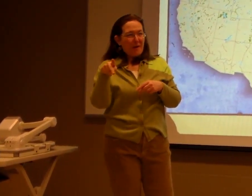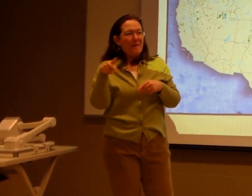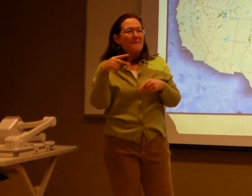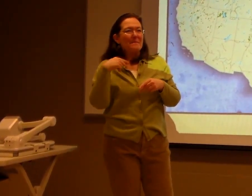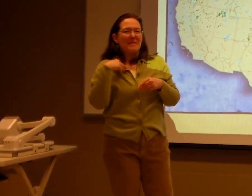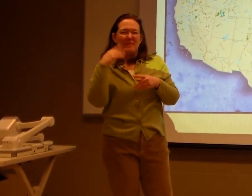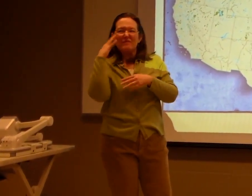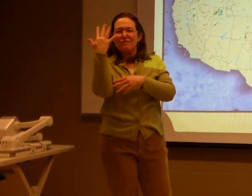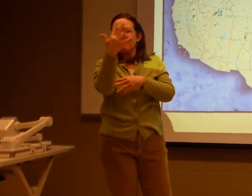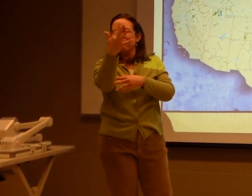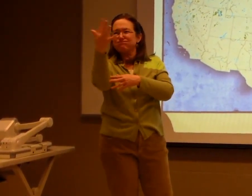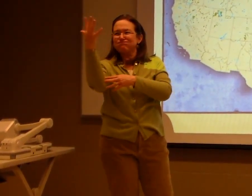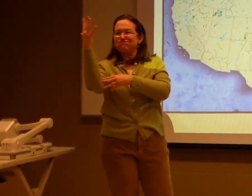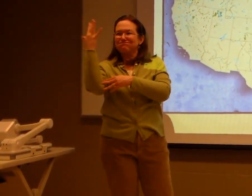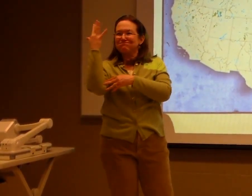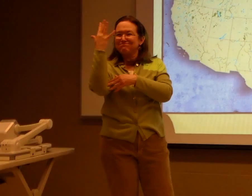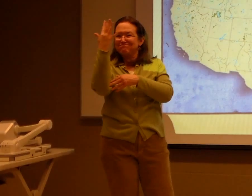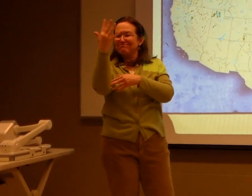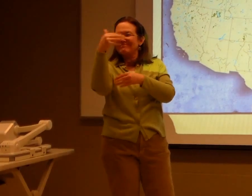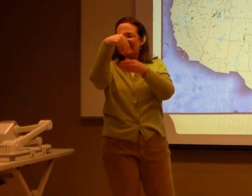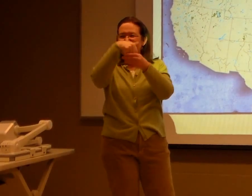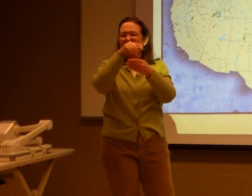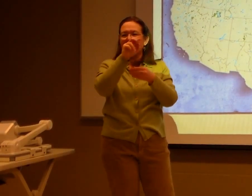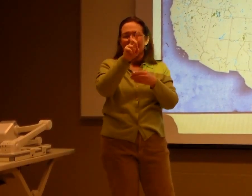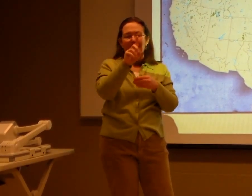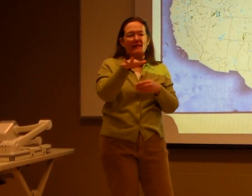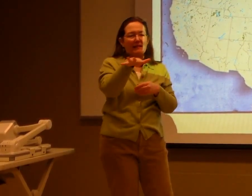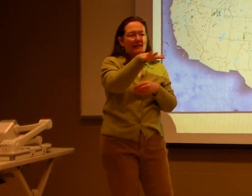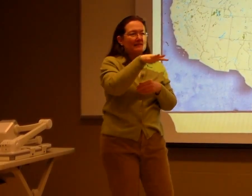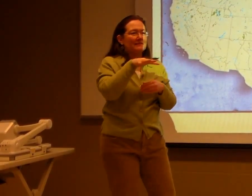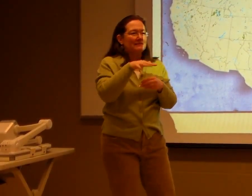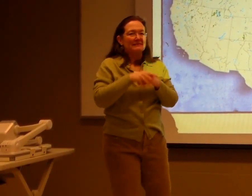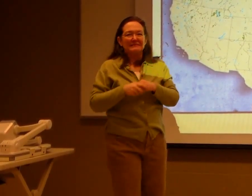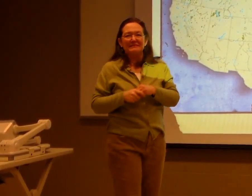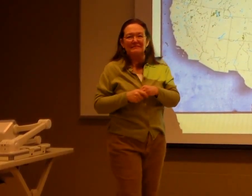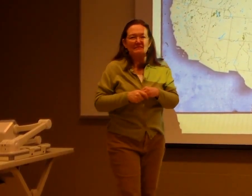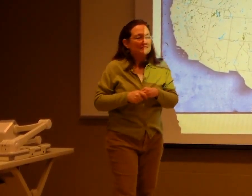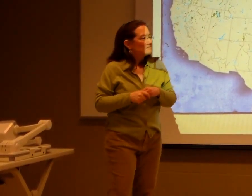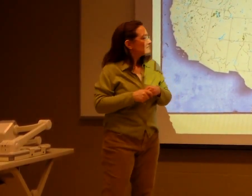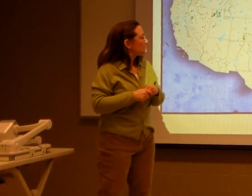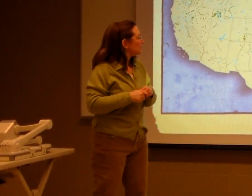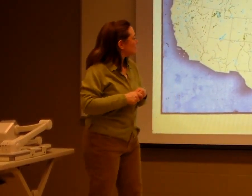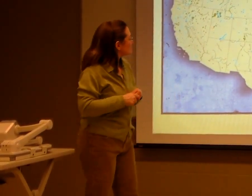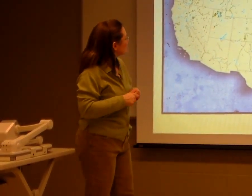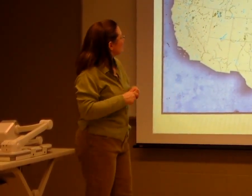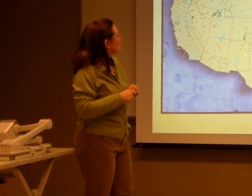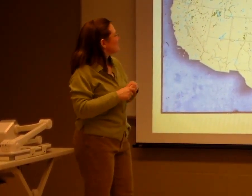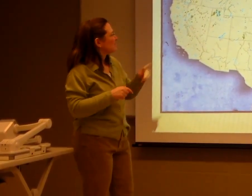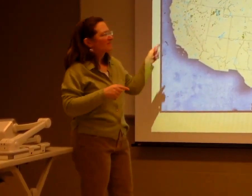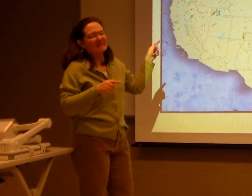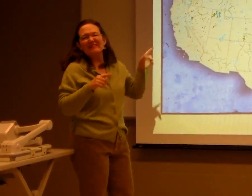In New England wetlands, you can see the red maple tree. Those are located in the